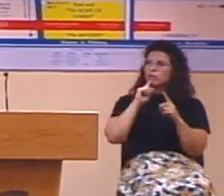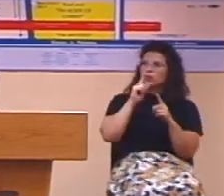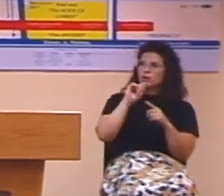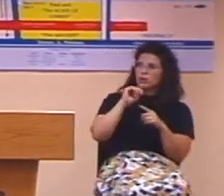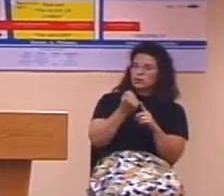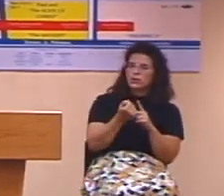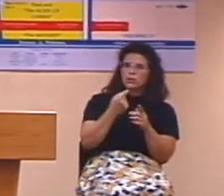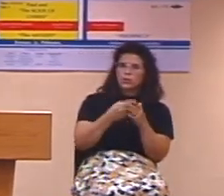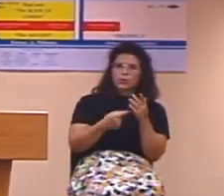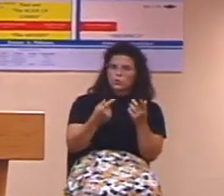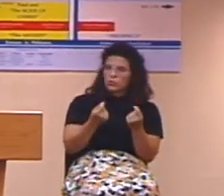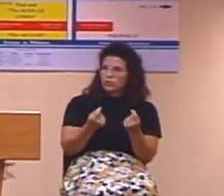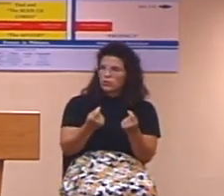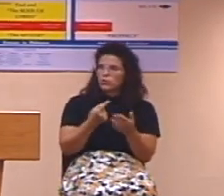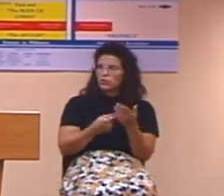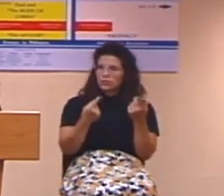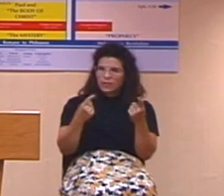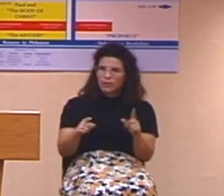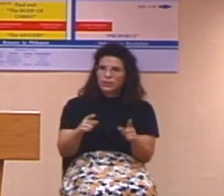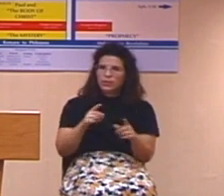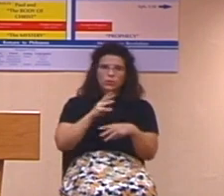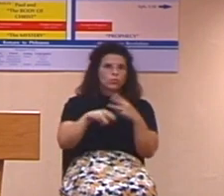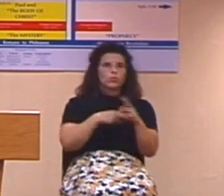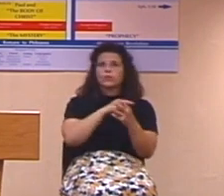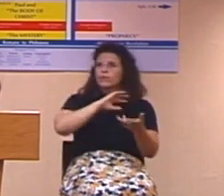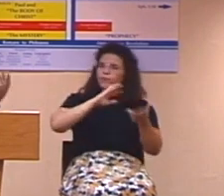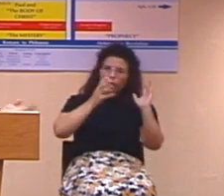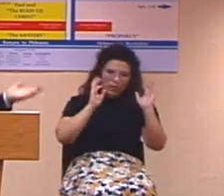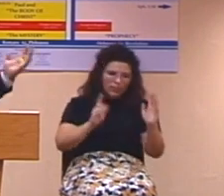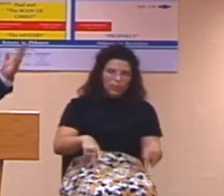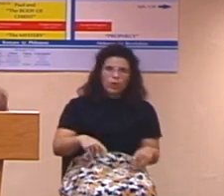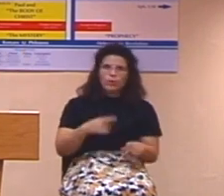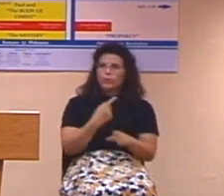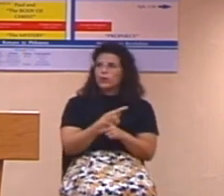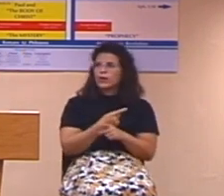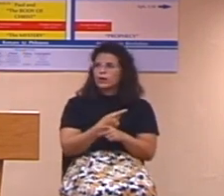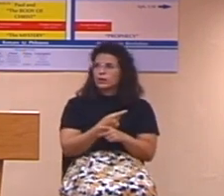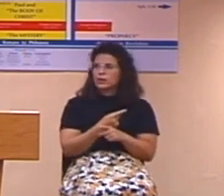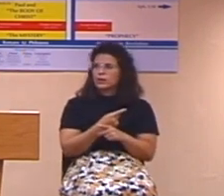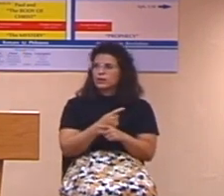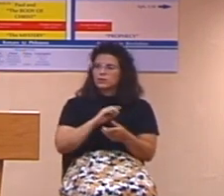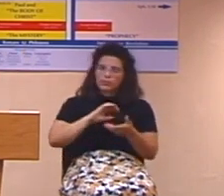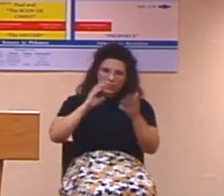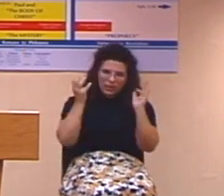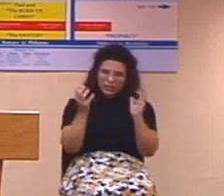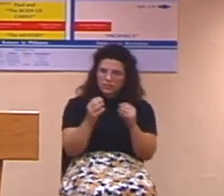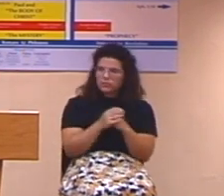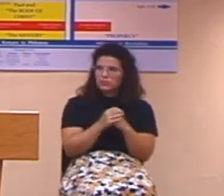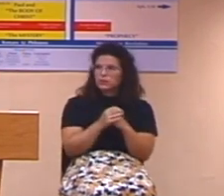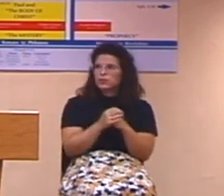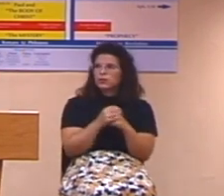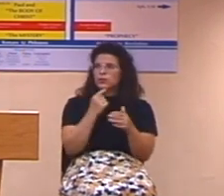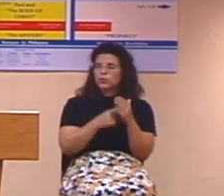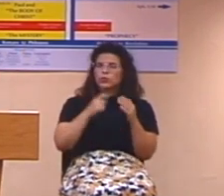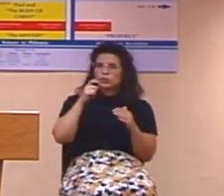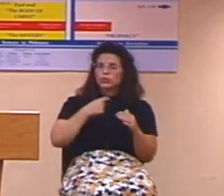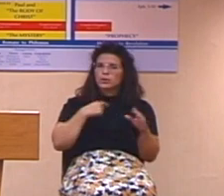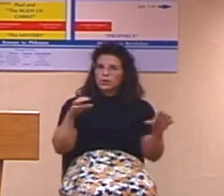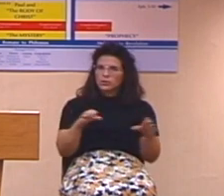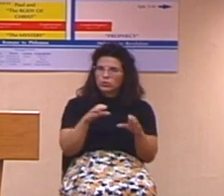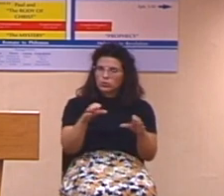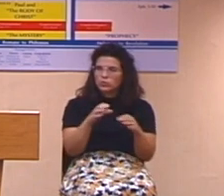reality, what are you? What's going on? The world's falling apart. Everything's up. It's a mess. What should I do